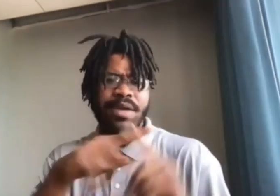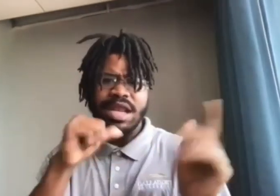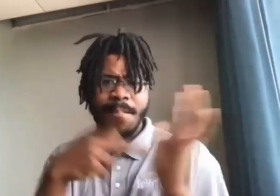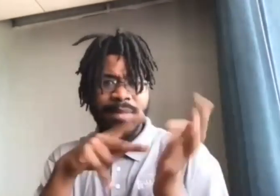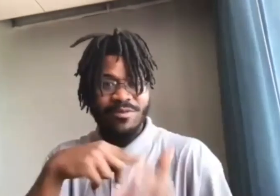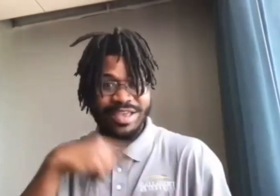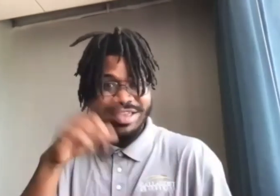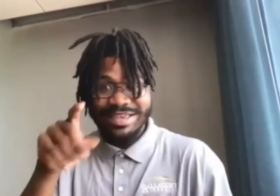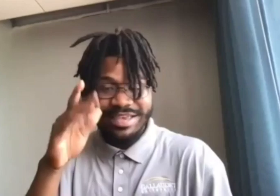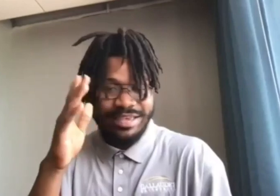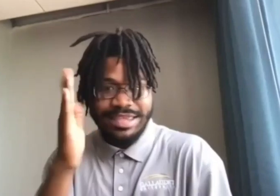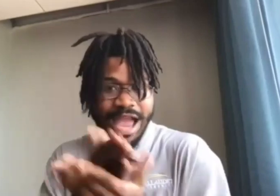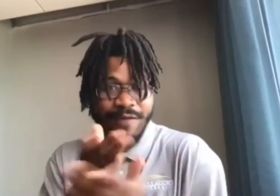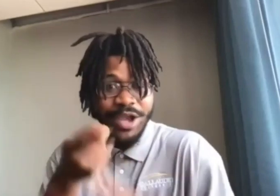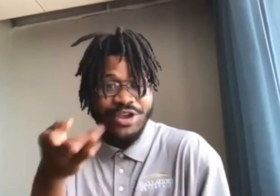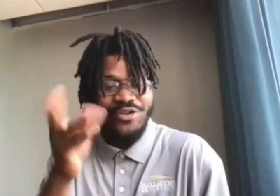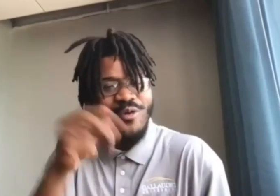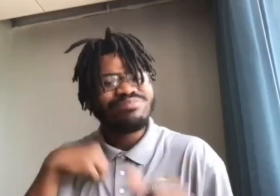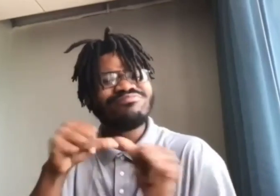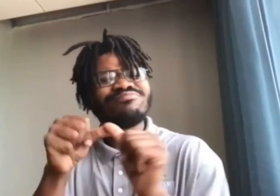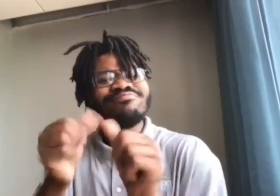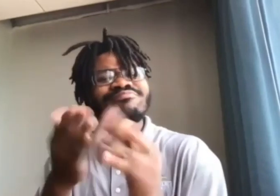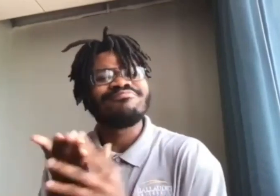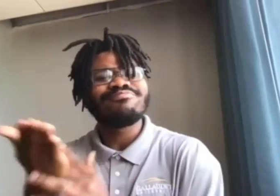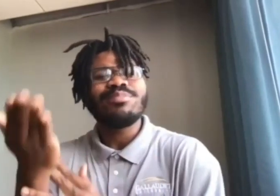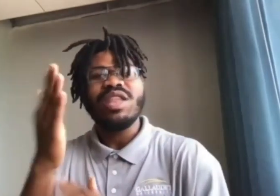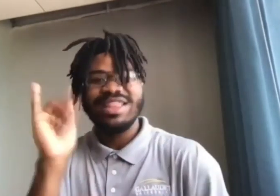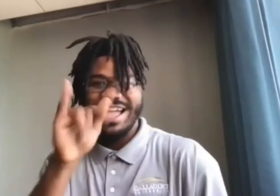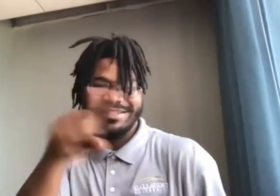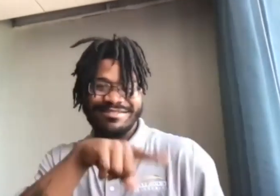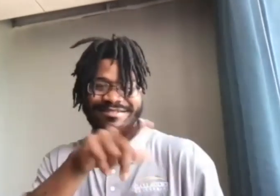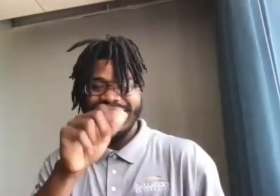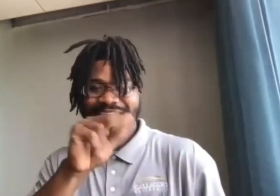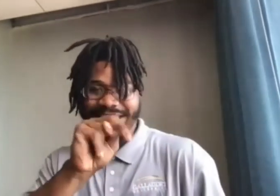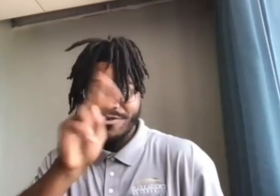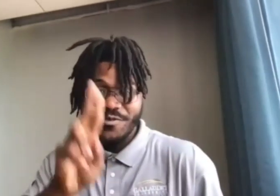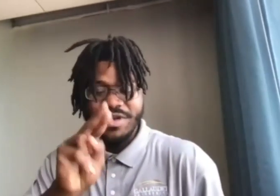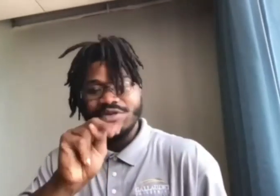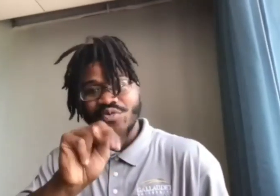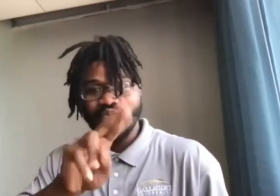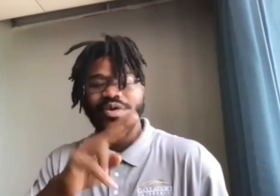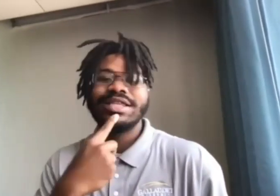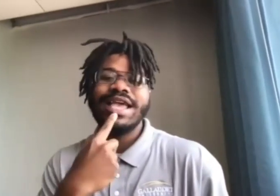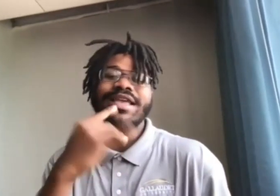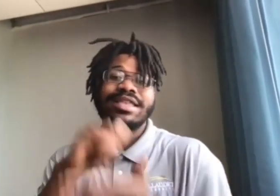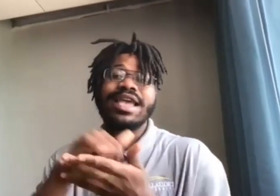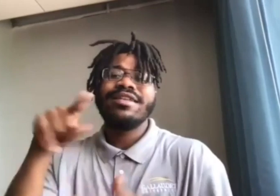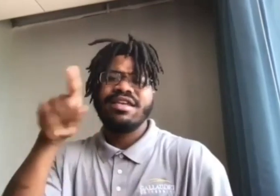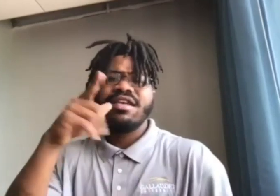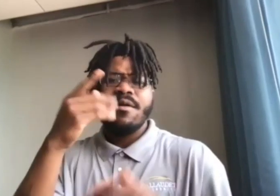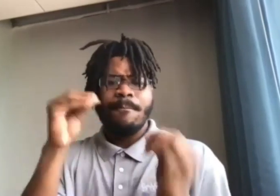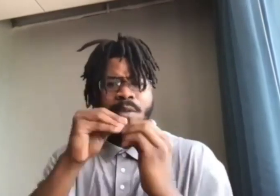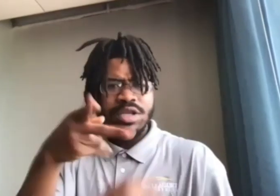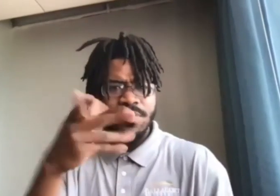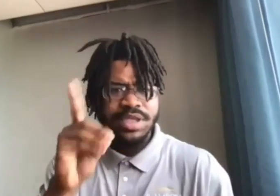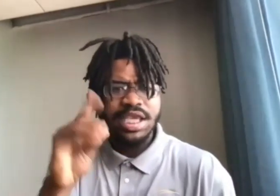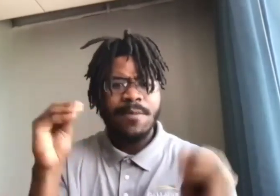so don't limit the resources that are available to you. The students are there right in front of you. And like Nunu said